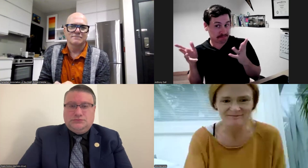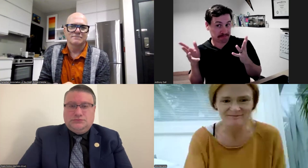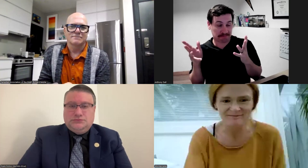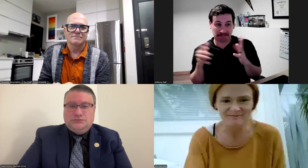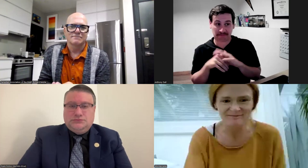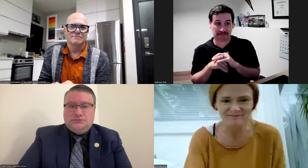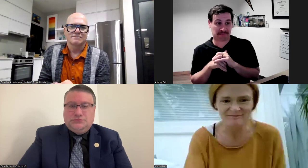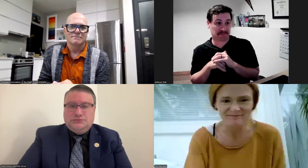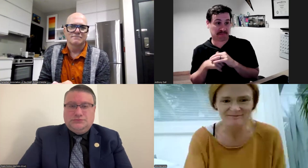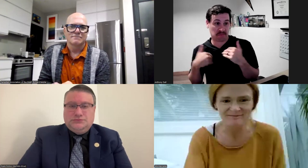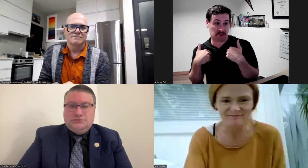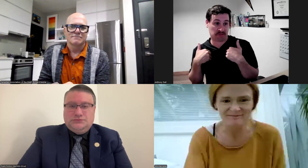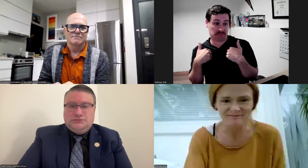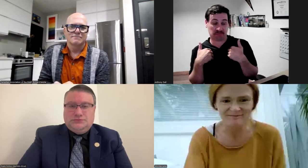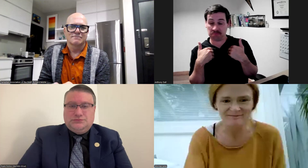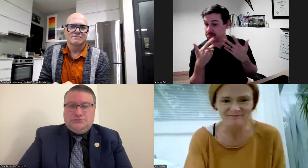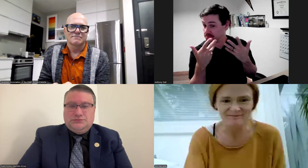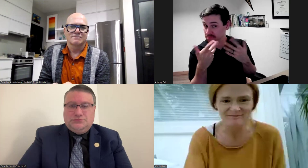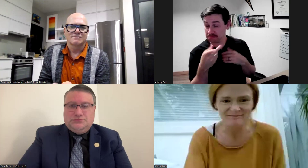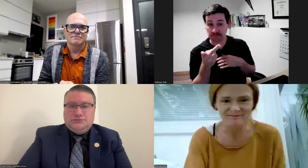Any last minute questions that have come up?